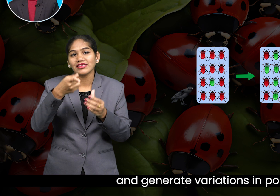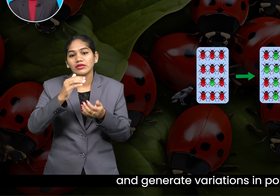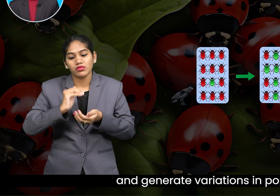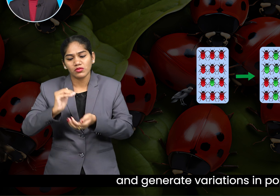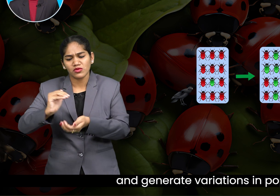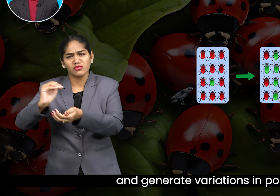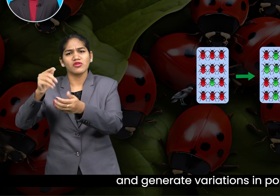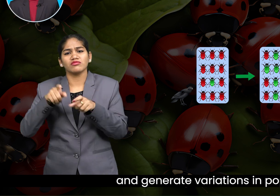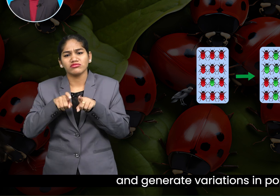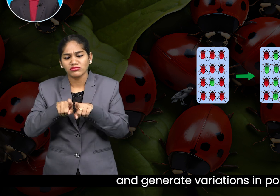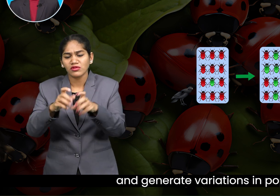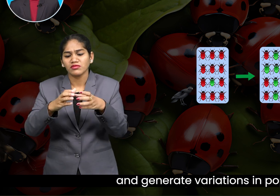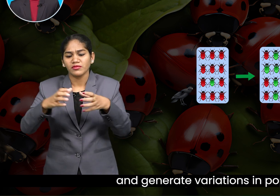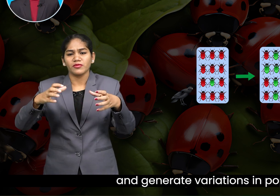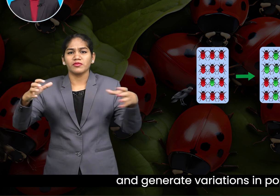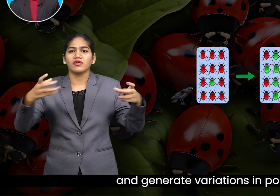population.